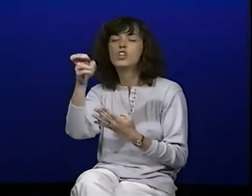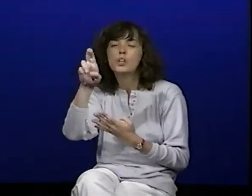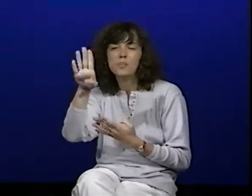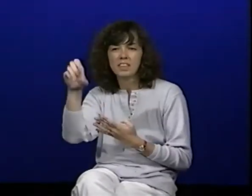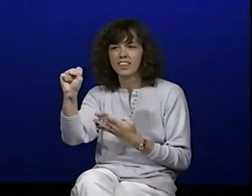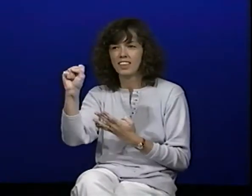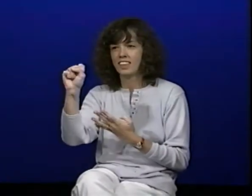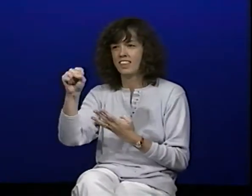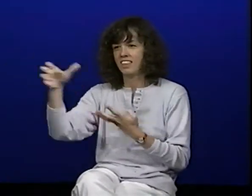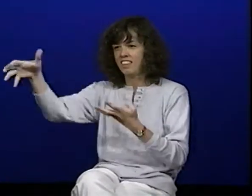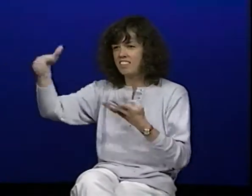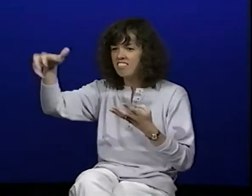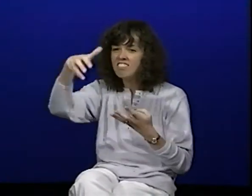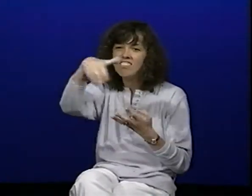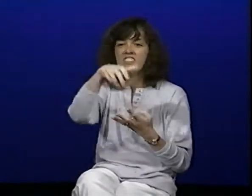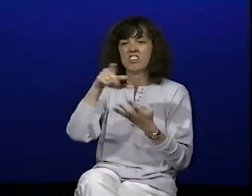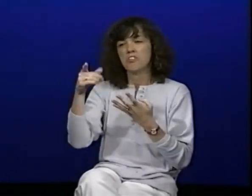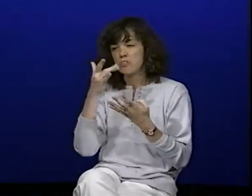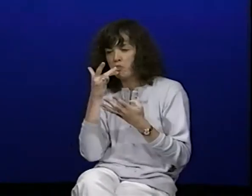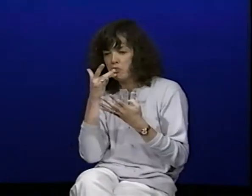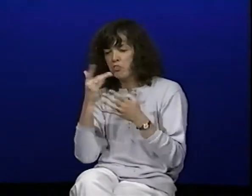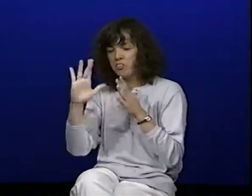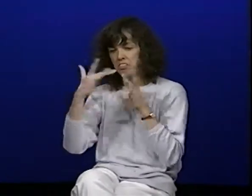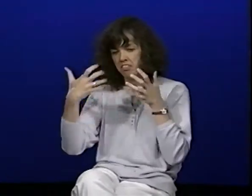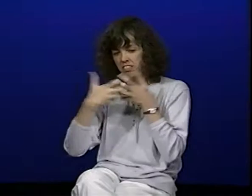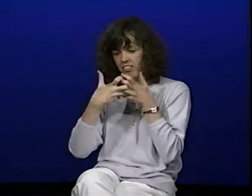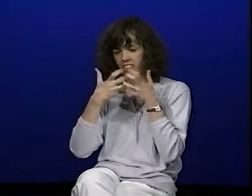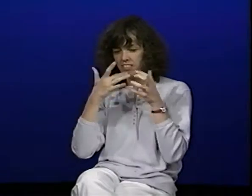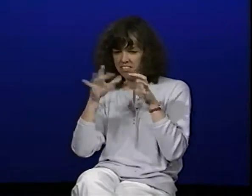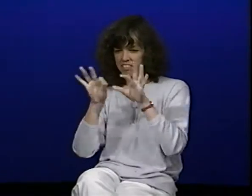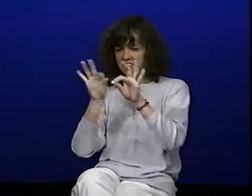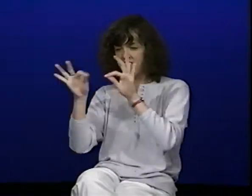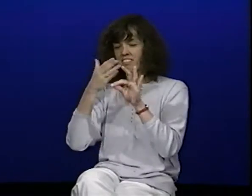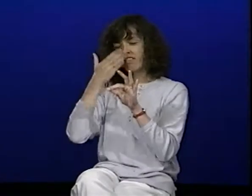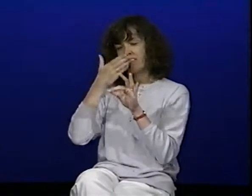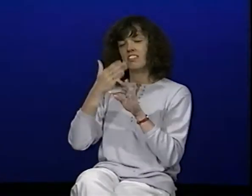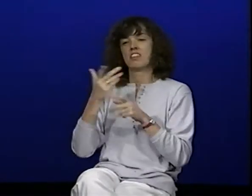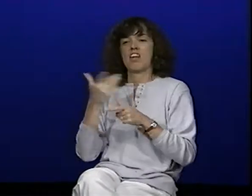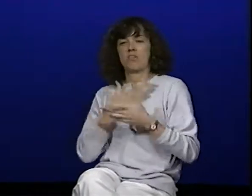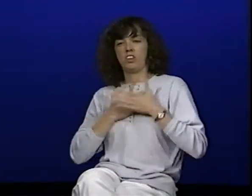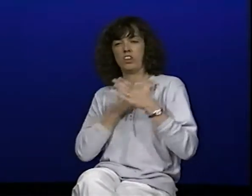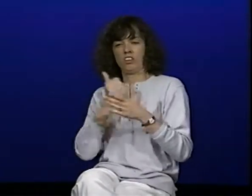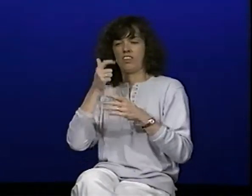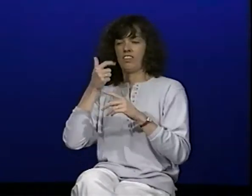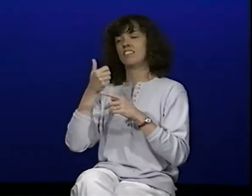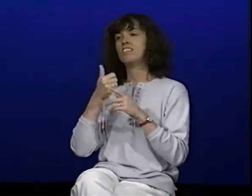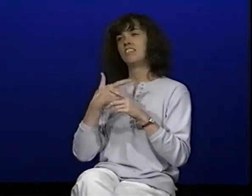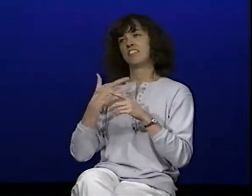All of these are dried spices or herbs. You pick the ones that you like and the scents that you